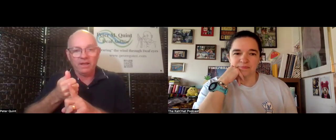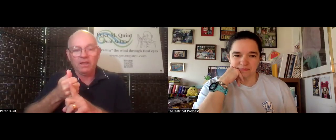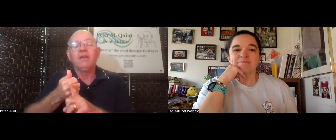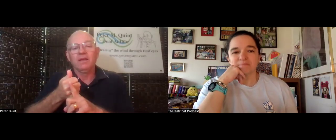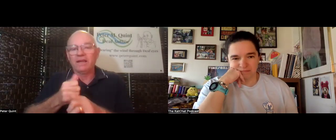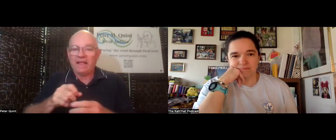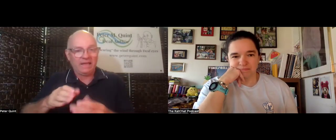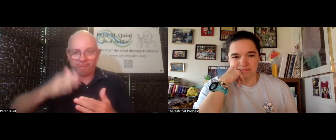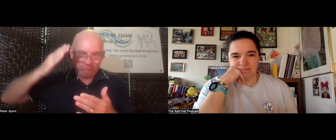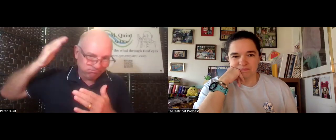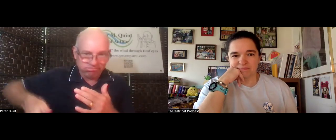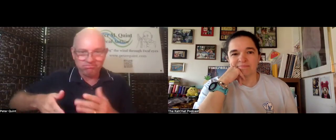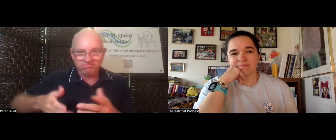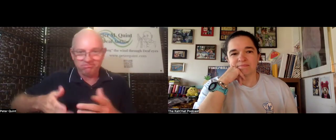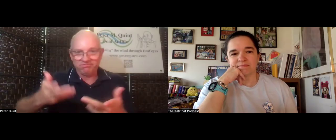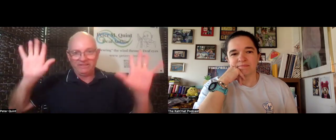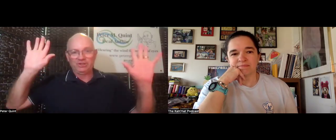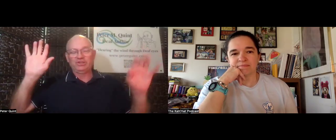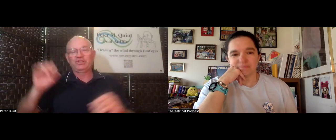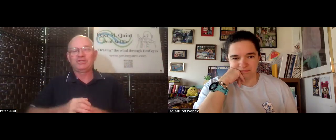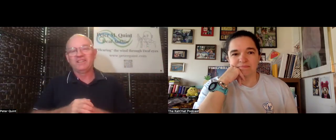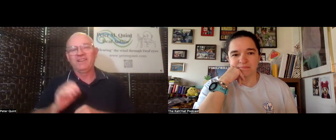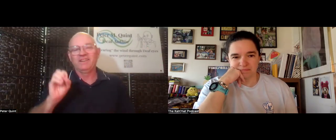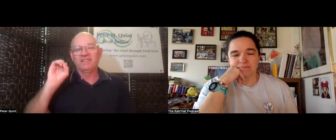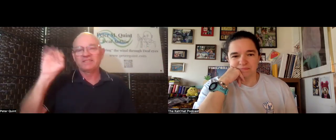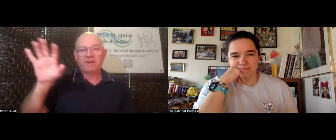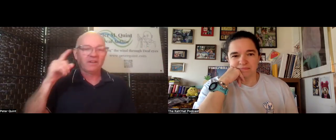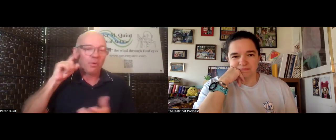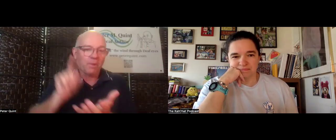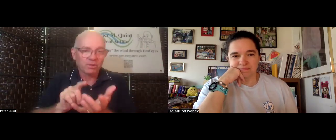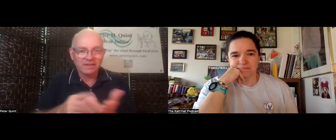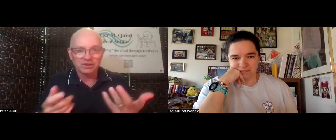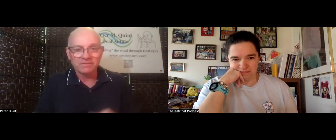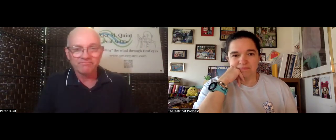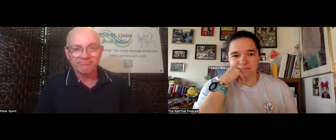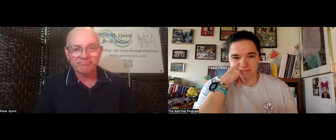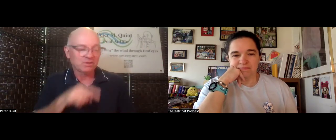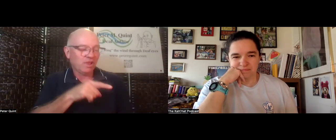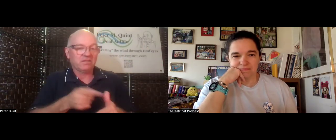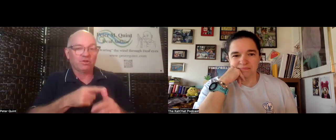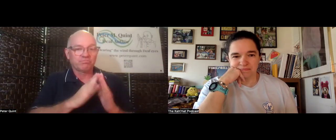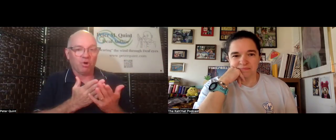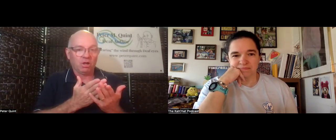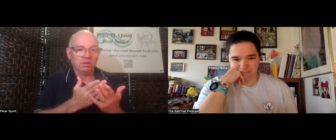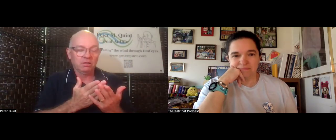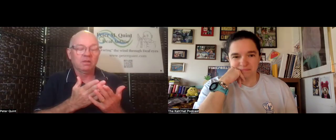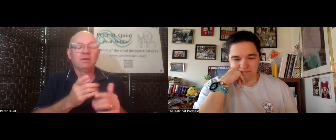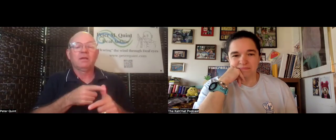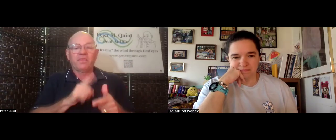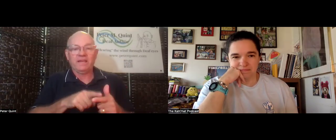COVID hit and I finished, submitted it for publication. So that's the first